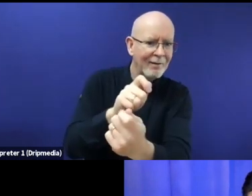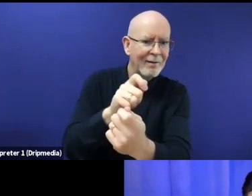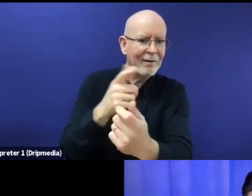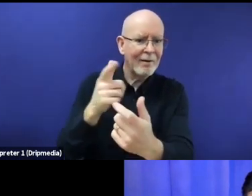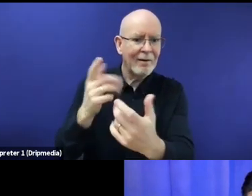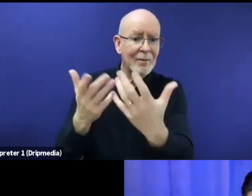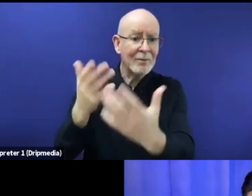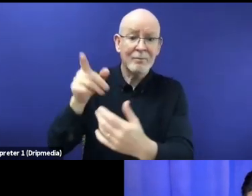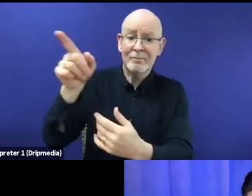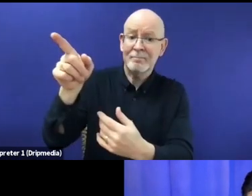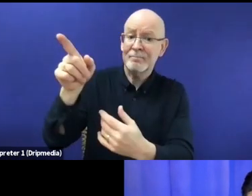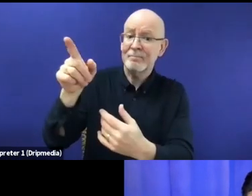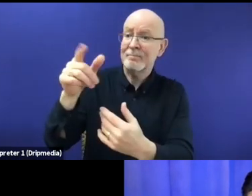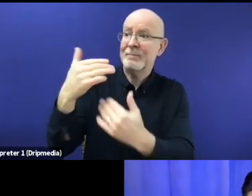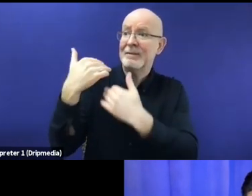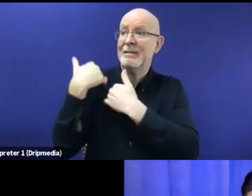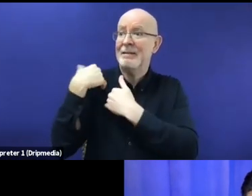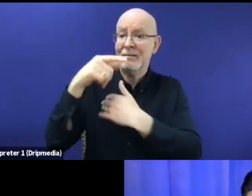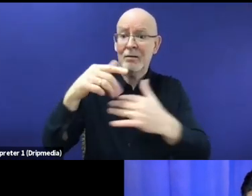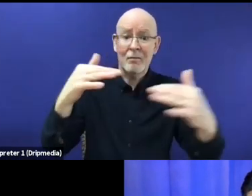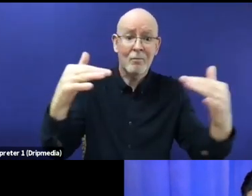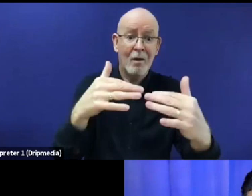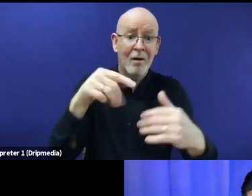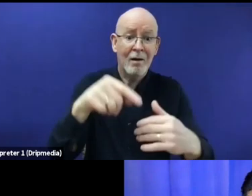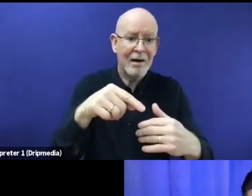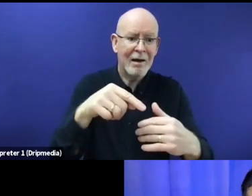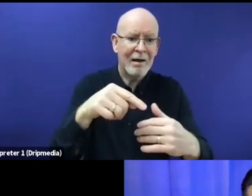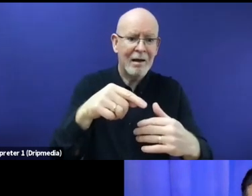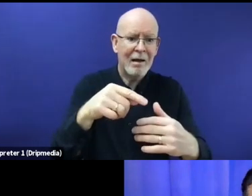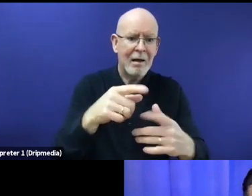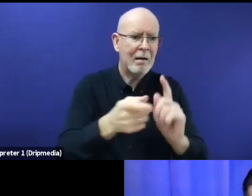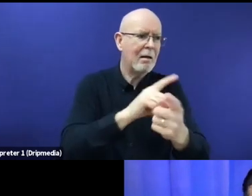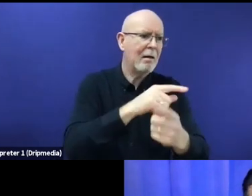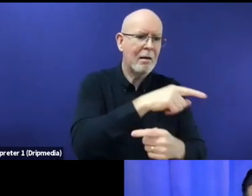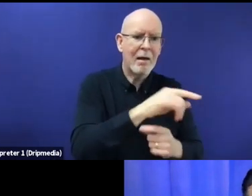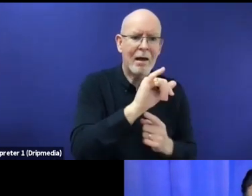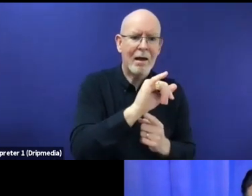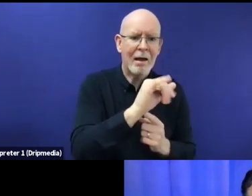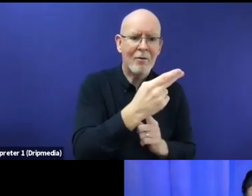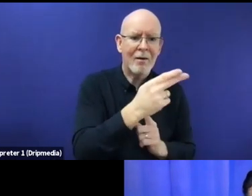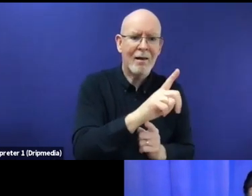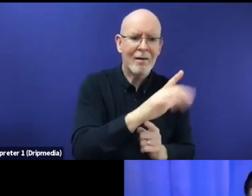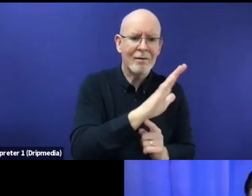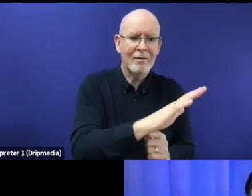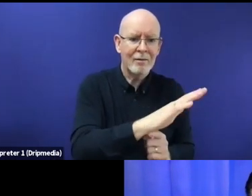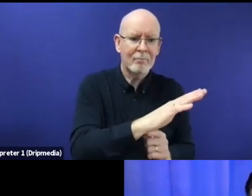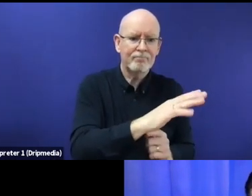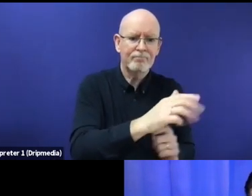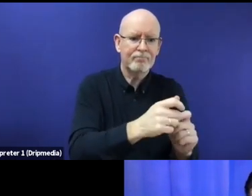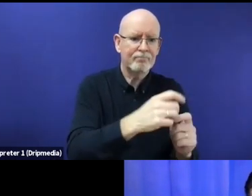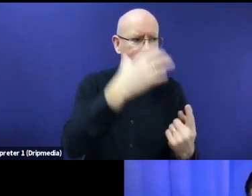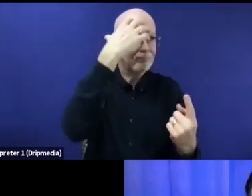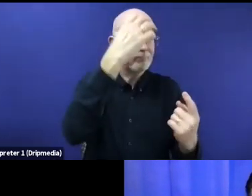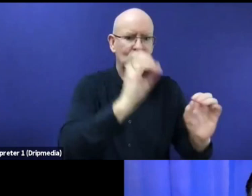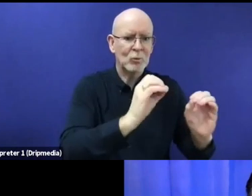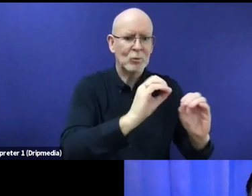ratified. But regardless of the law, in reality, especially for IDPs, states are often either unwilling or able